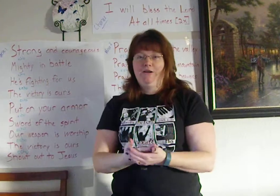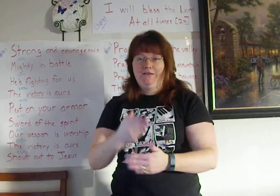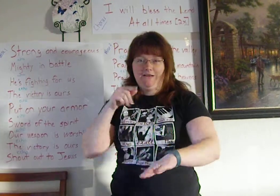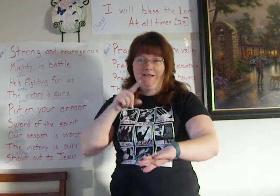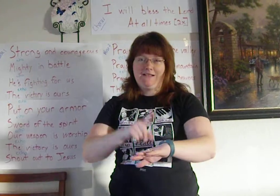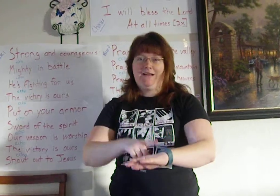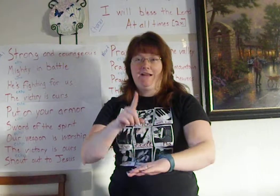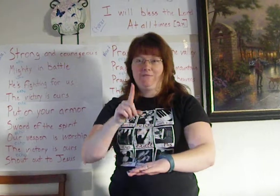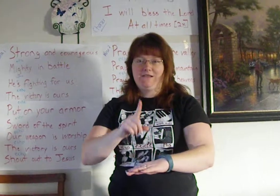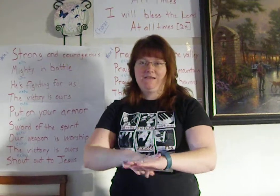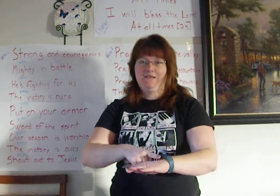all times.